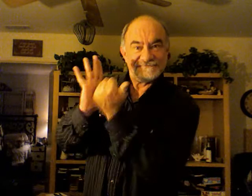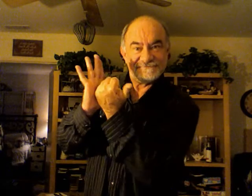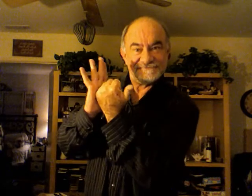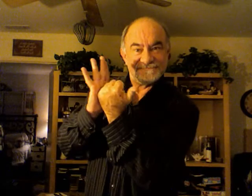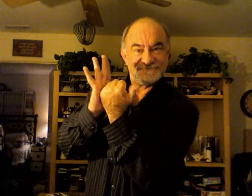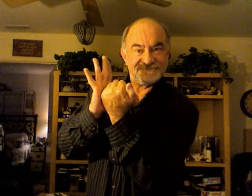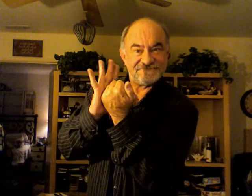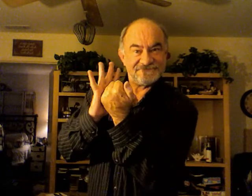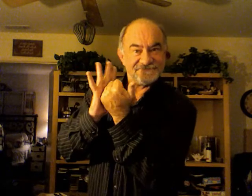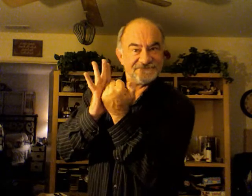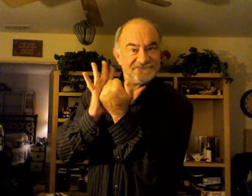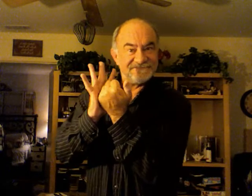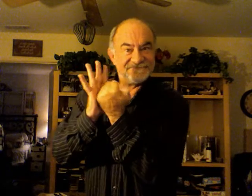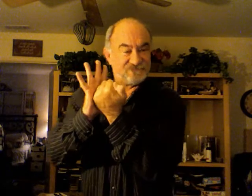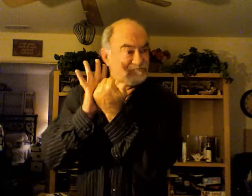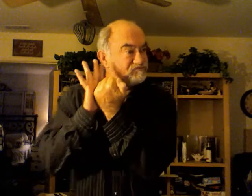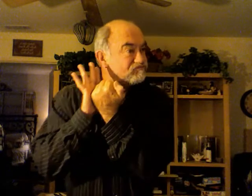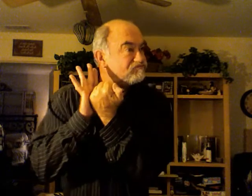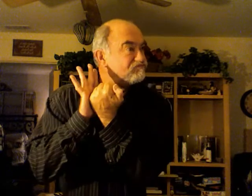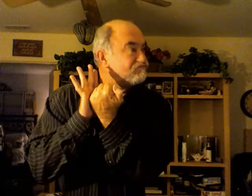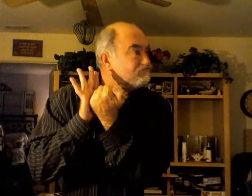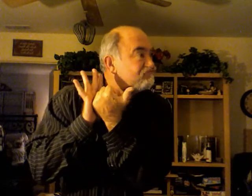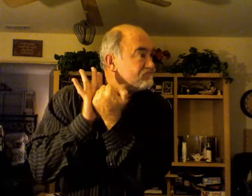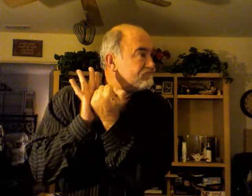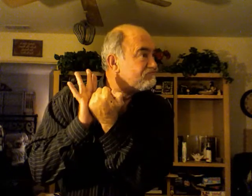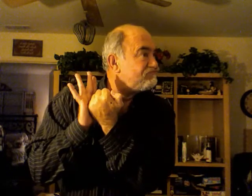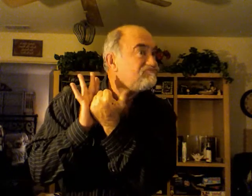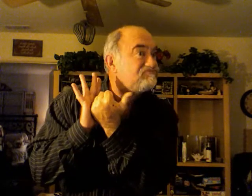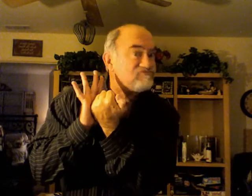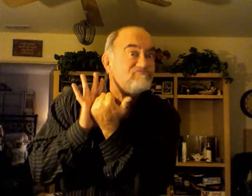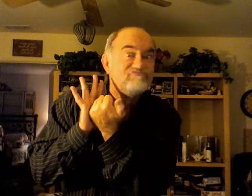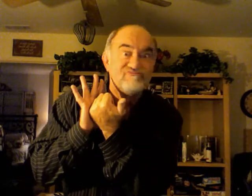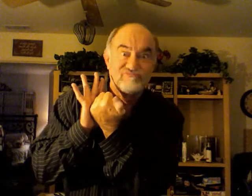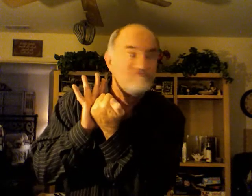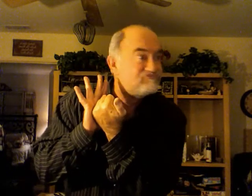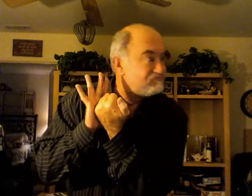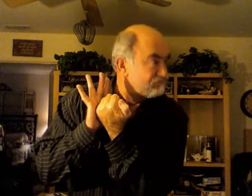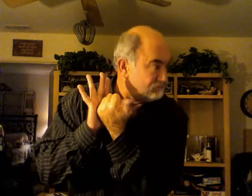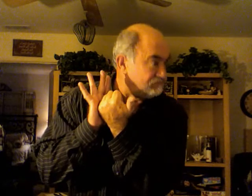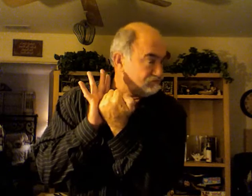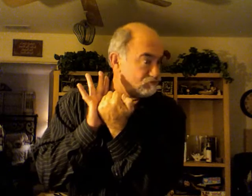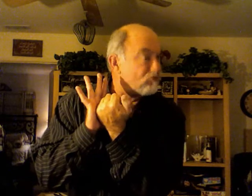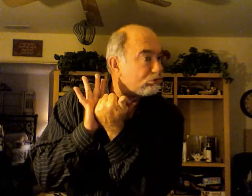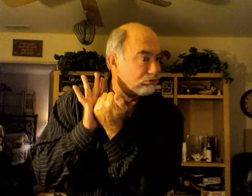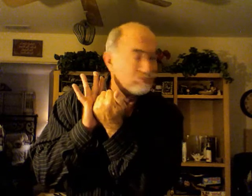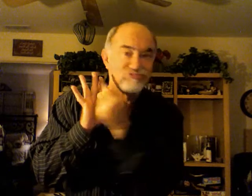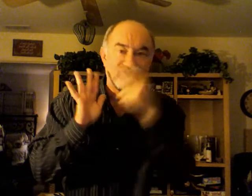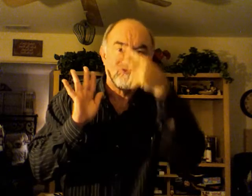You know, in his head, the head of the turkey. He joins the pie inside the box. How he gobble, gobble, gobble.